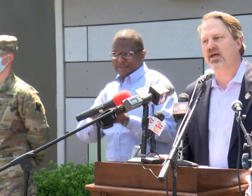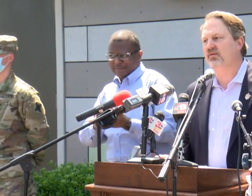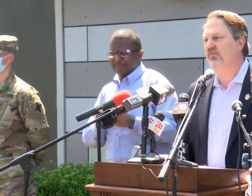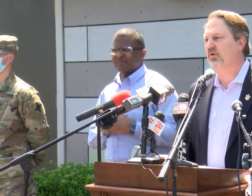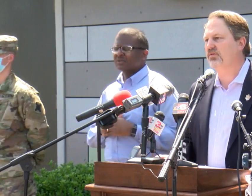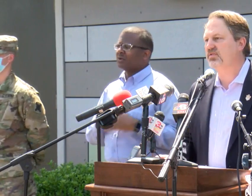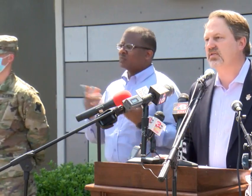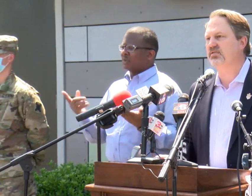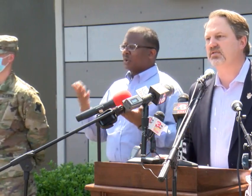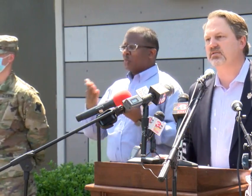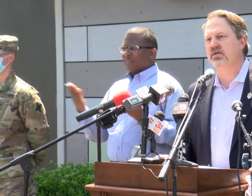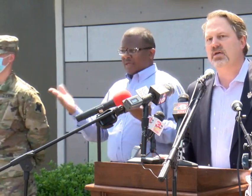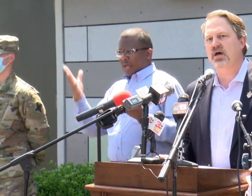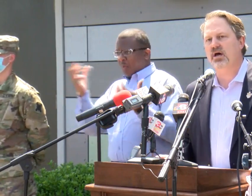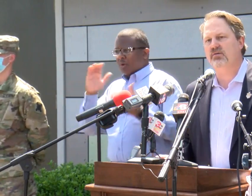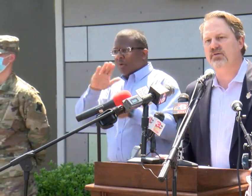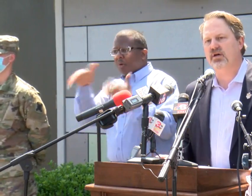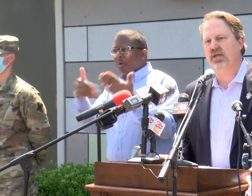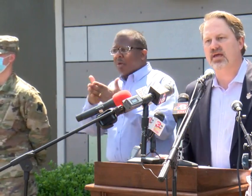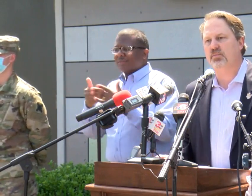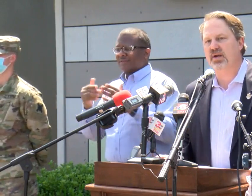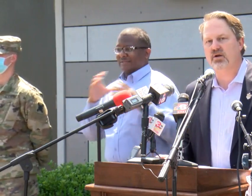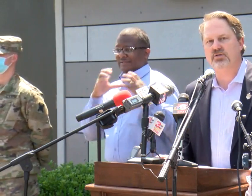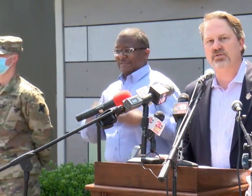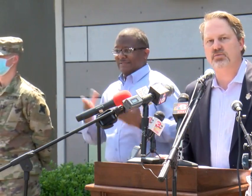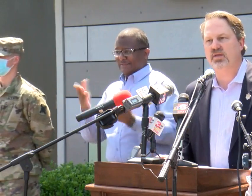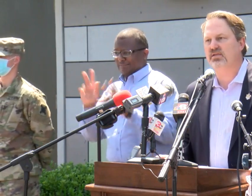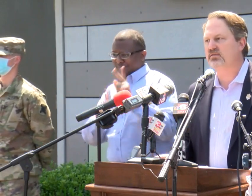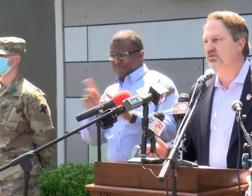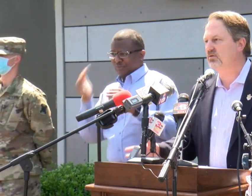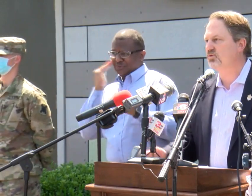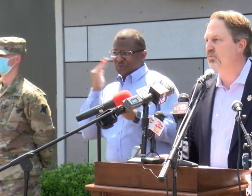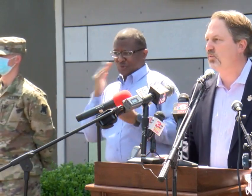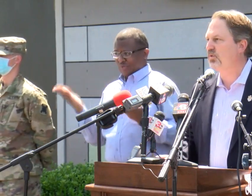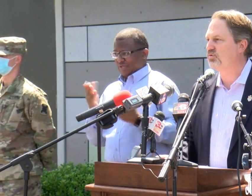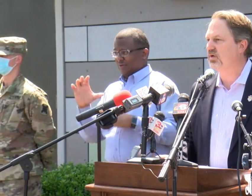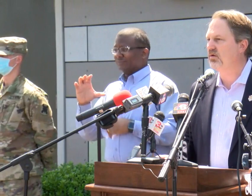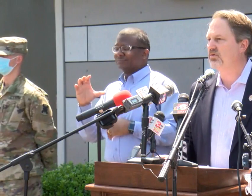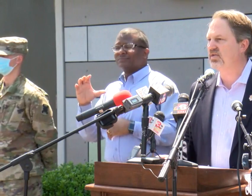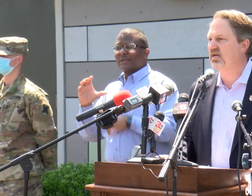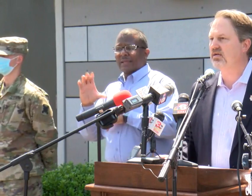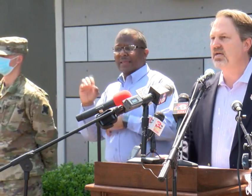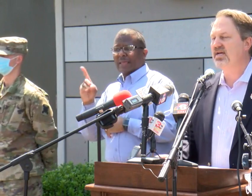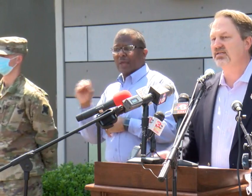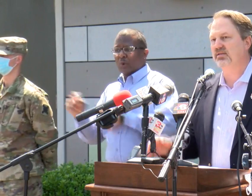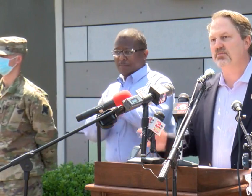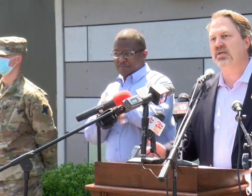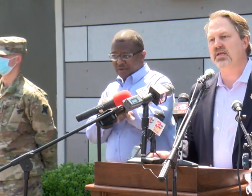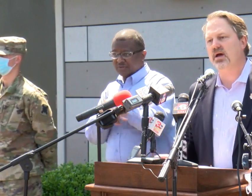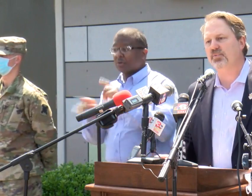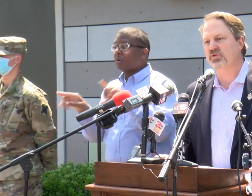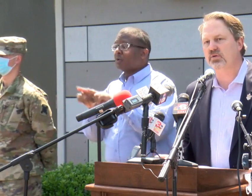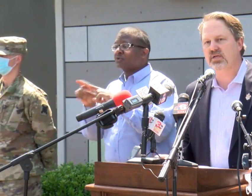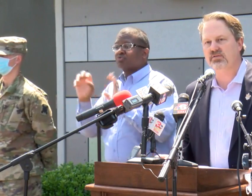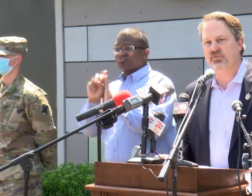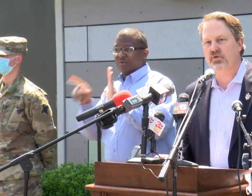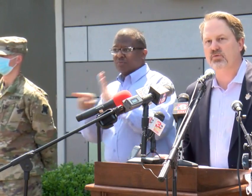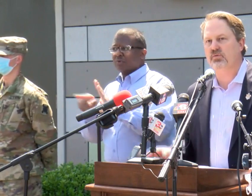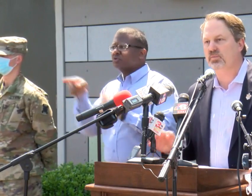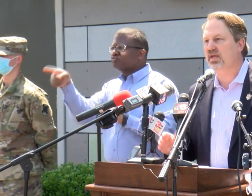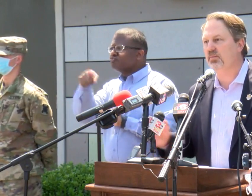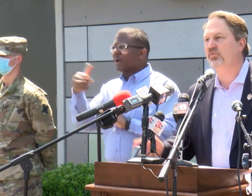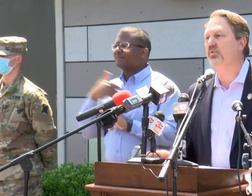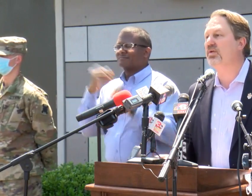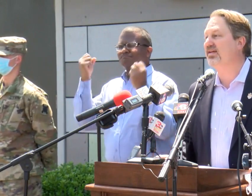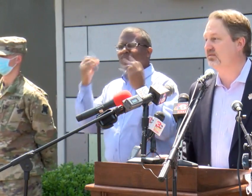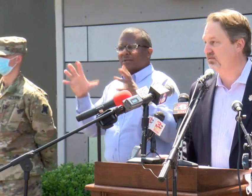really like for all the citizens of Caddo Parish, as well as Shreveport-Bossier, to understand is that there are many opportunities for you